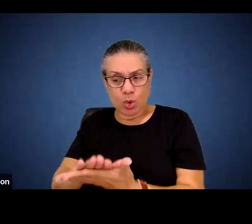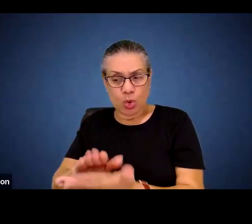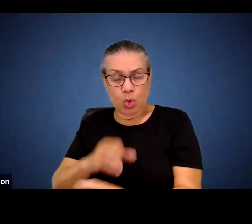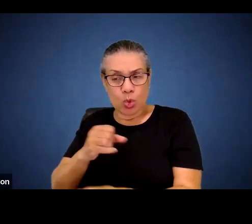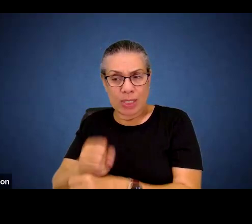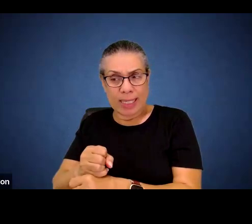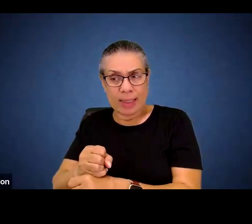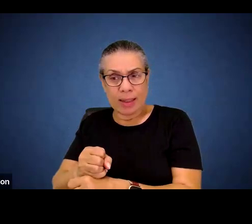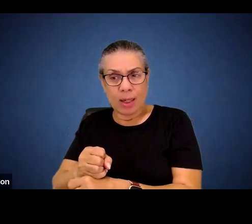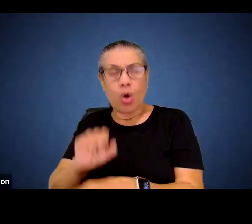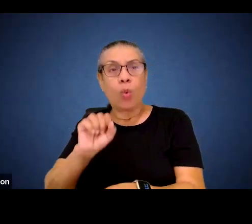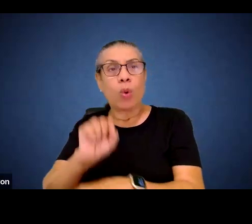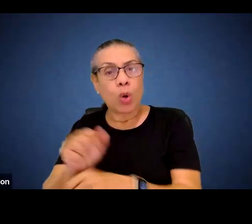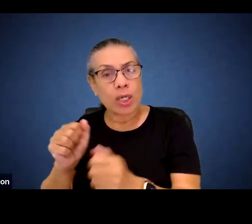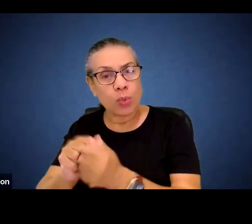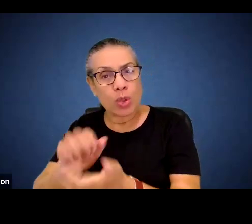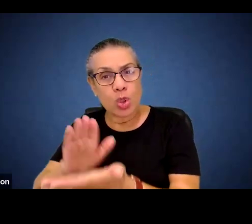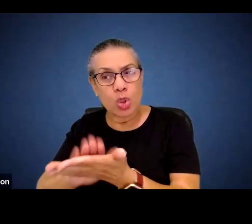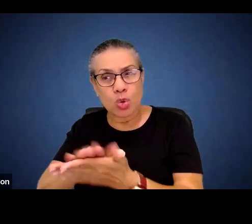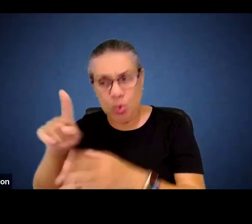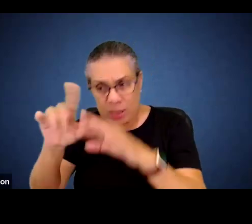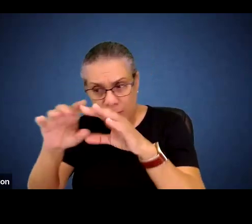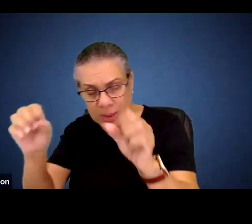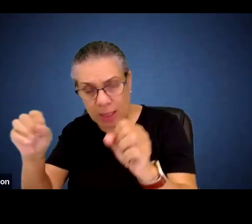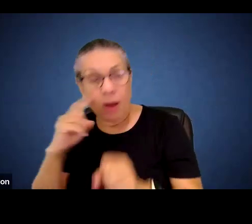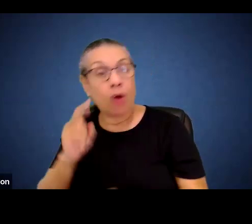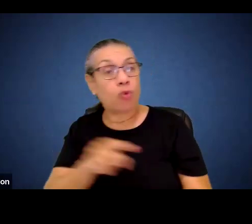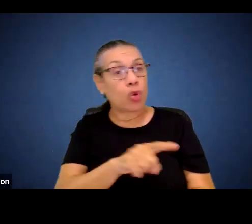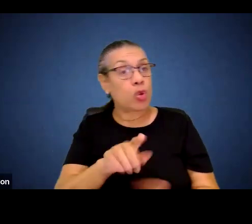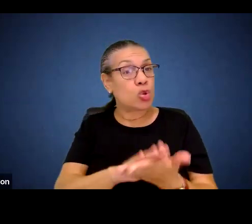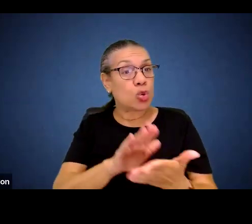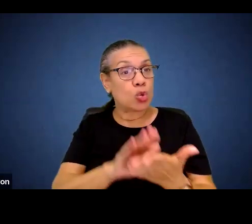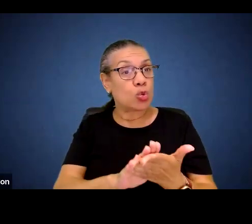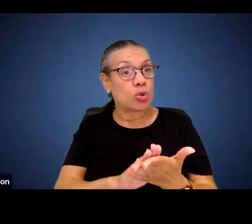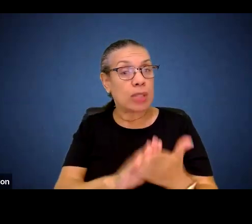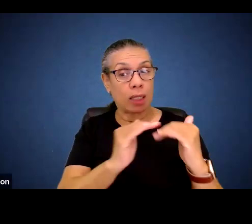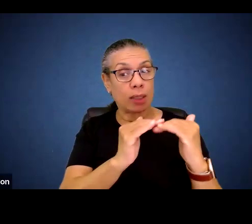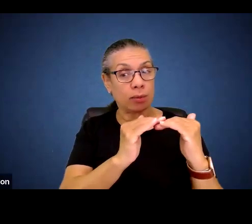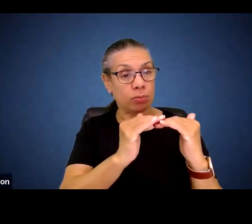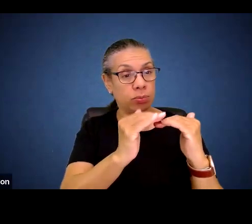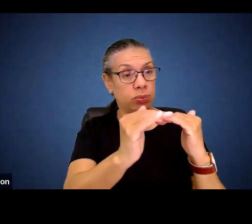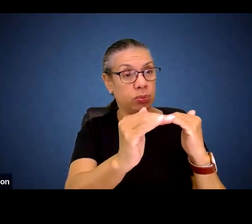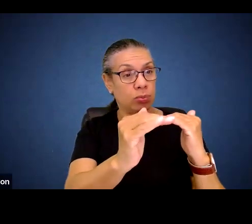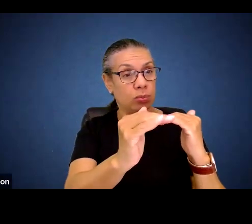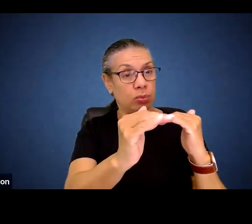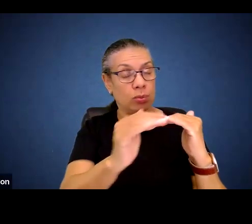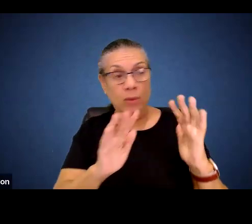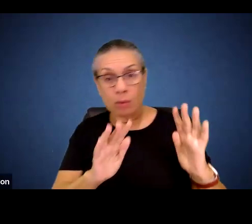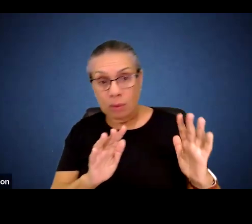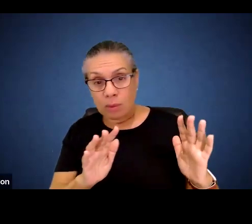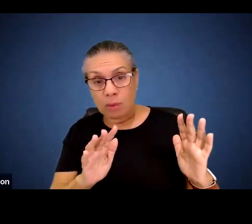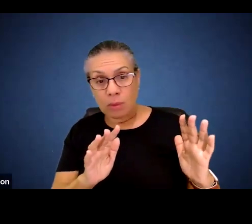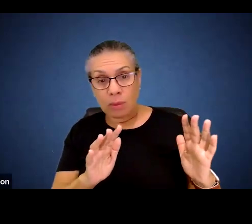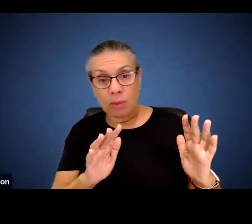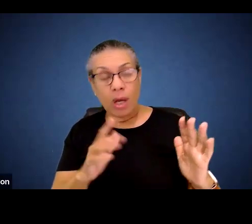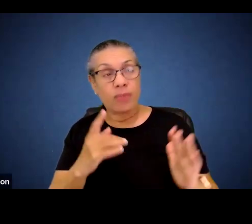working on together with the school superintendents now. For the schools that didn't move, do we feel good about the progress